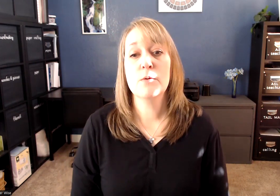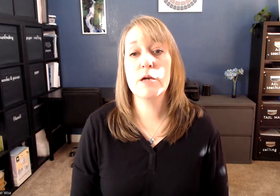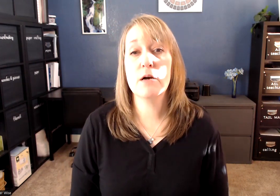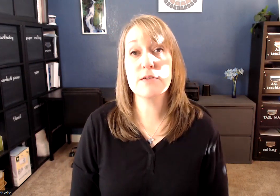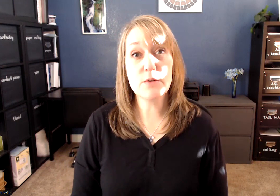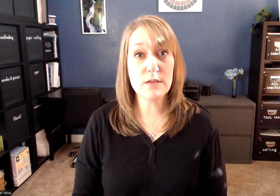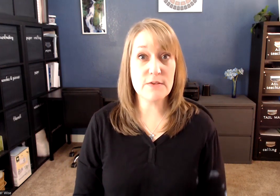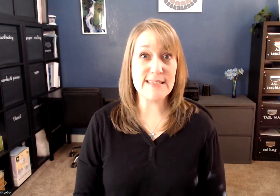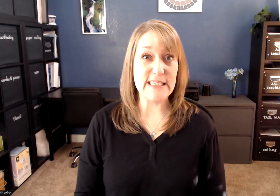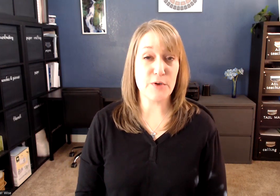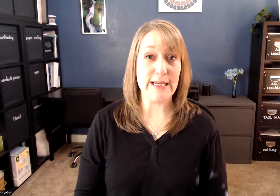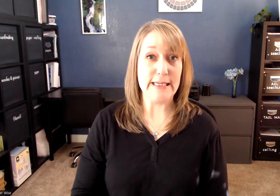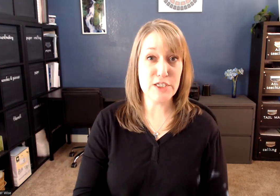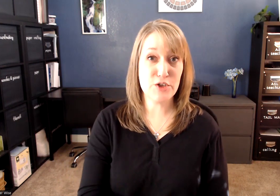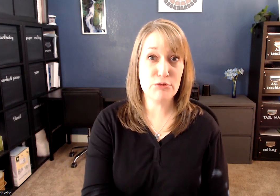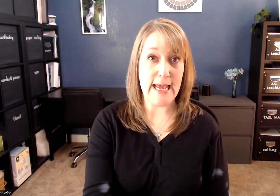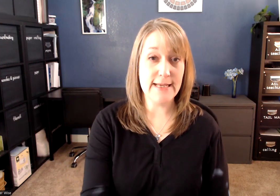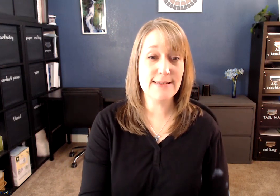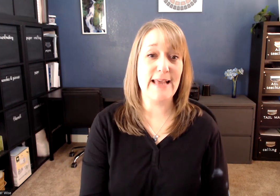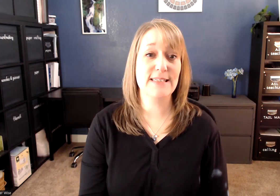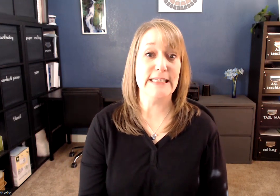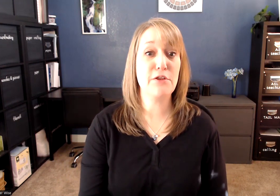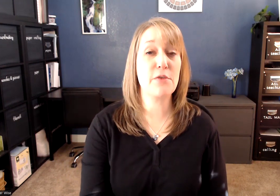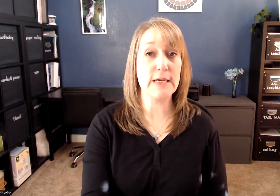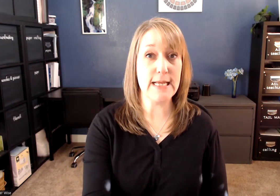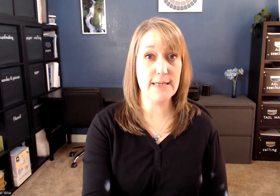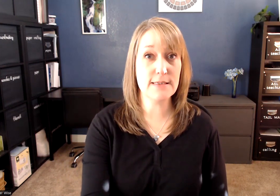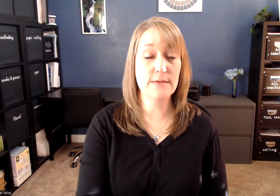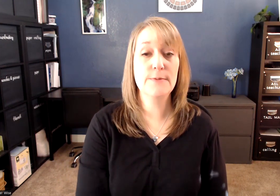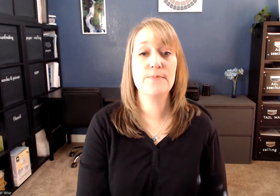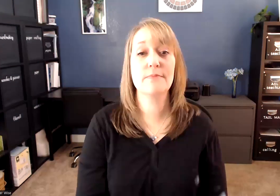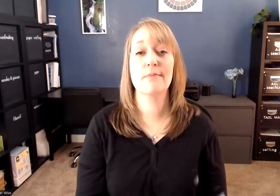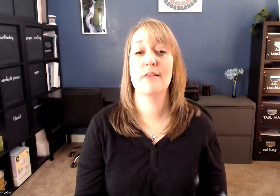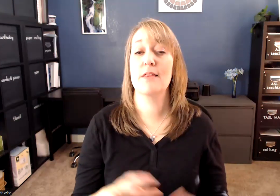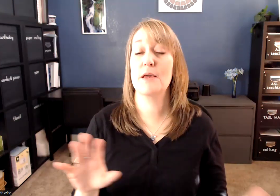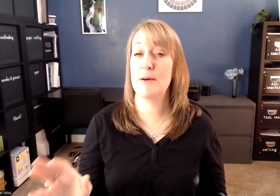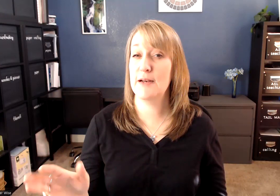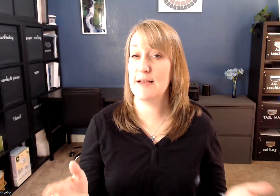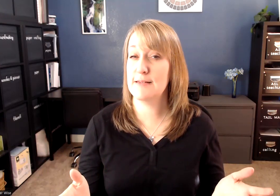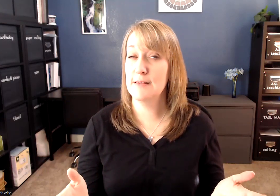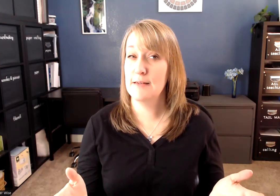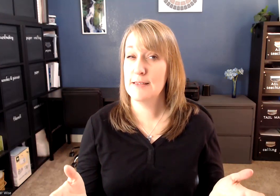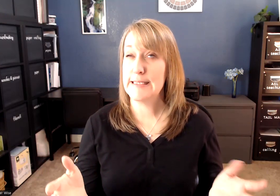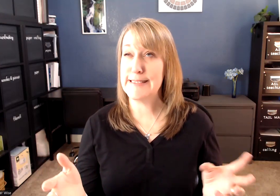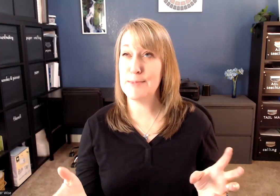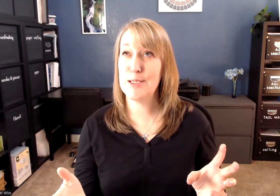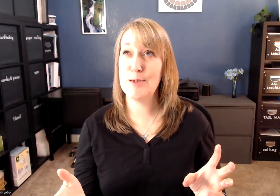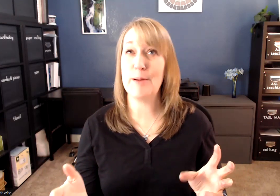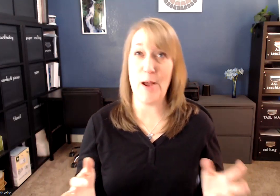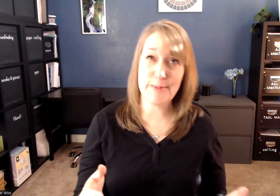We are also going to learn the signs for in 2 days and in 3 days. Think about it as similar but